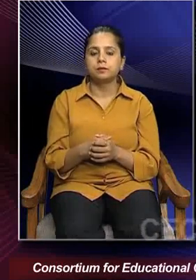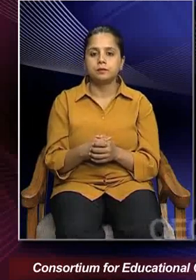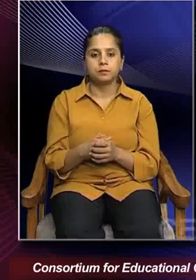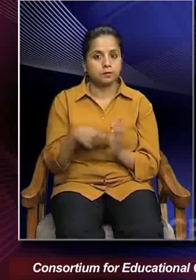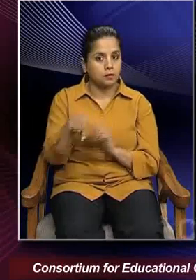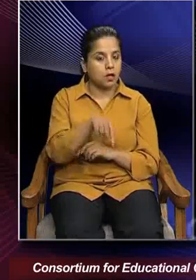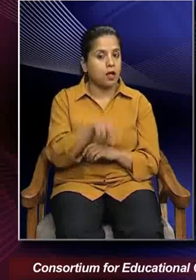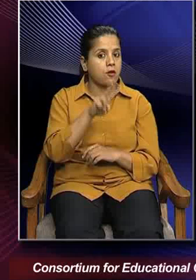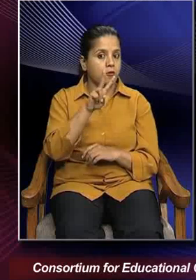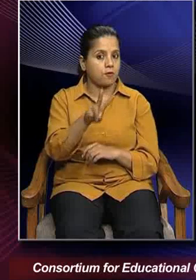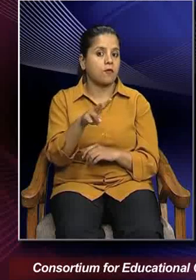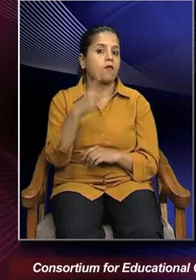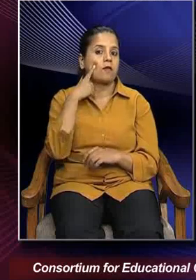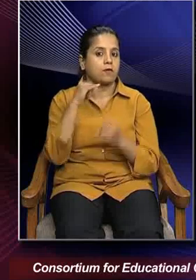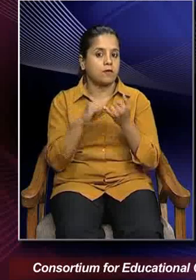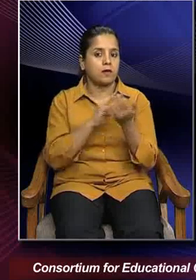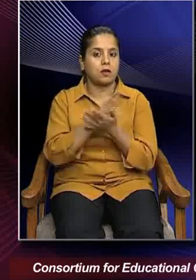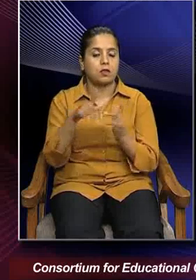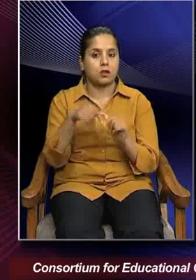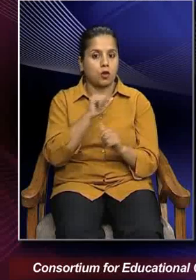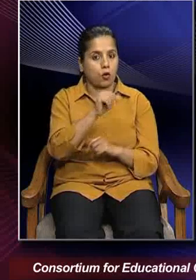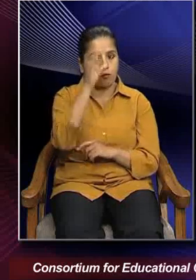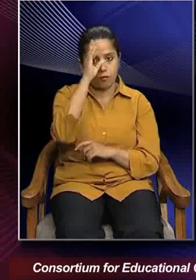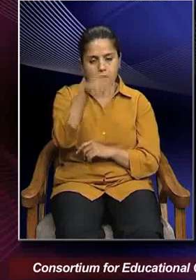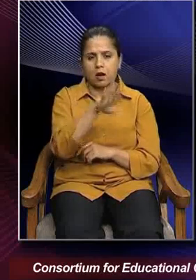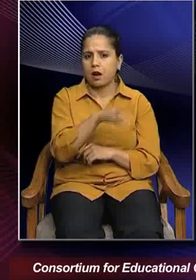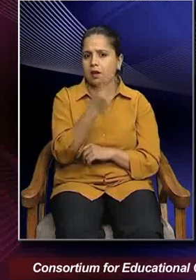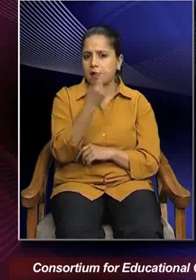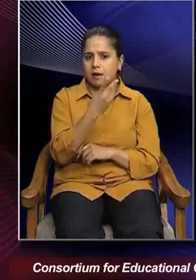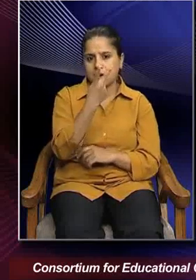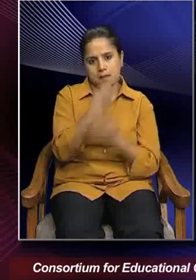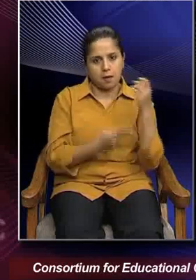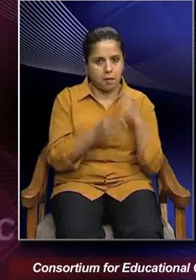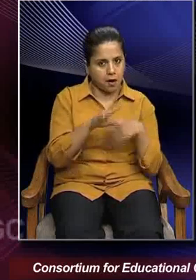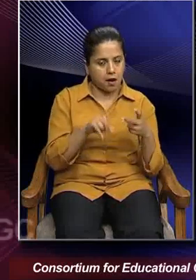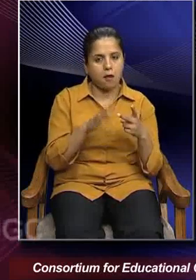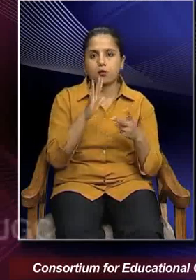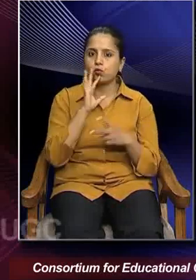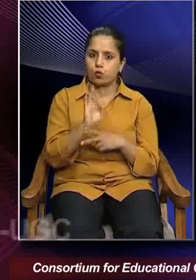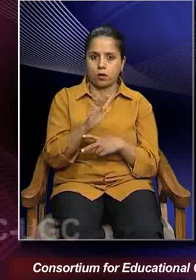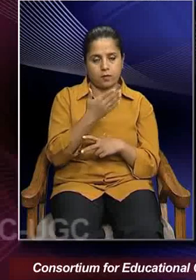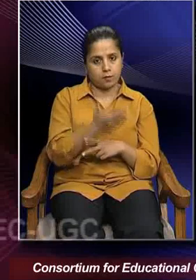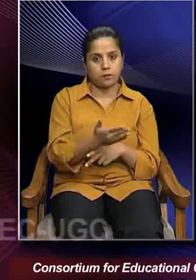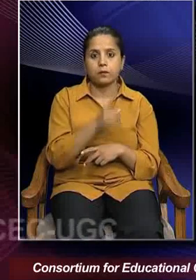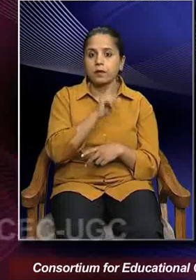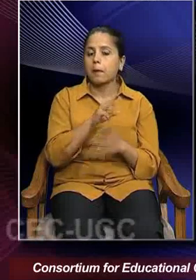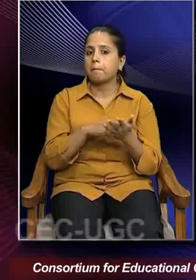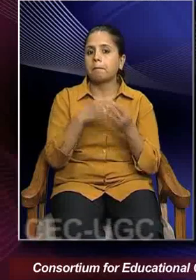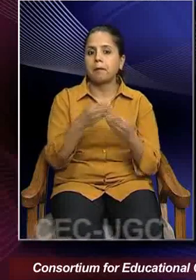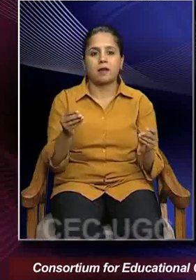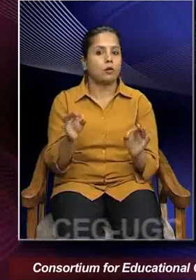The Vaiśeṣika philosophy, since it is pluralistic and realistic, it is not